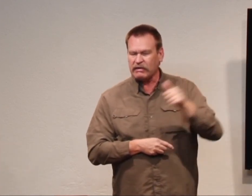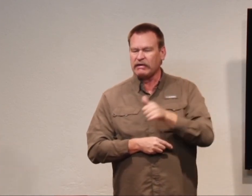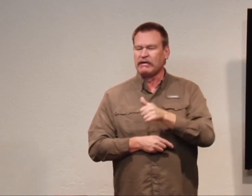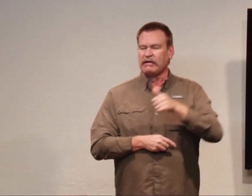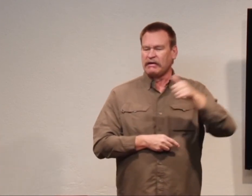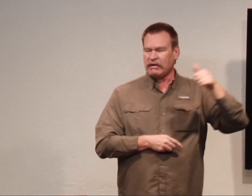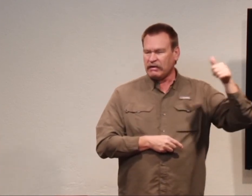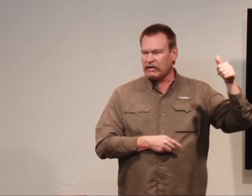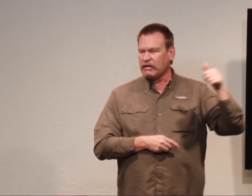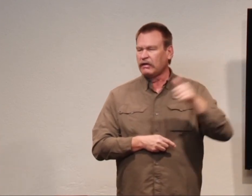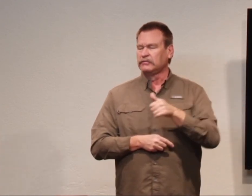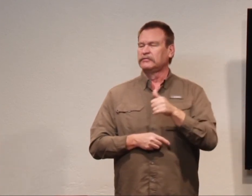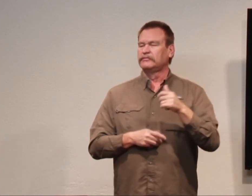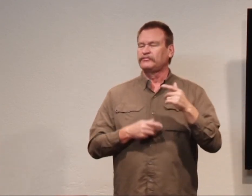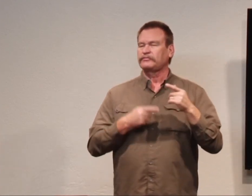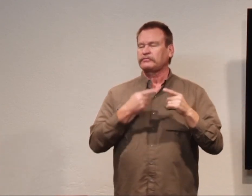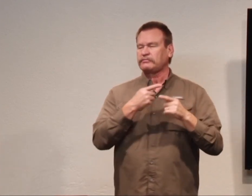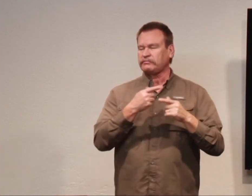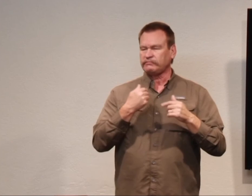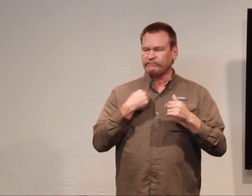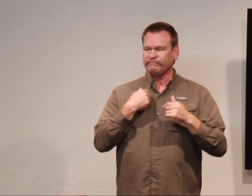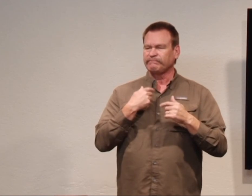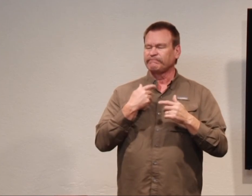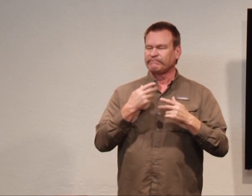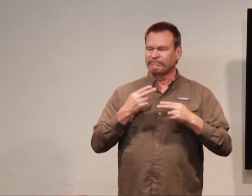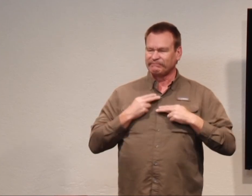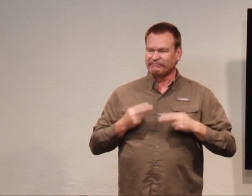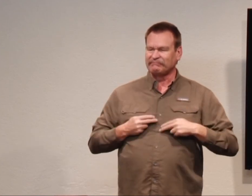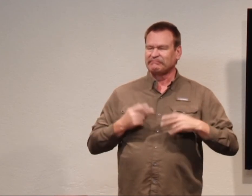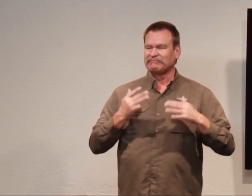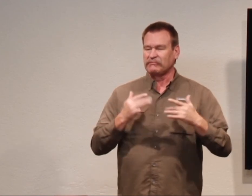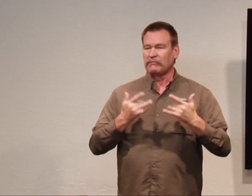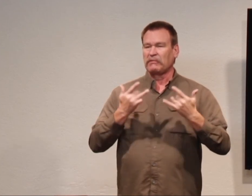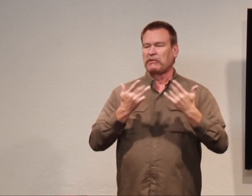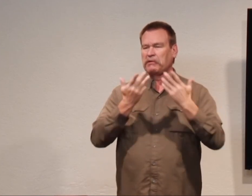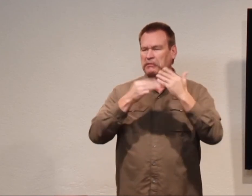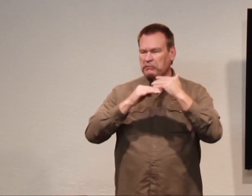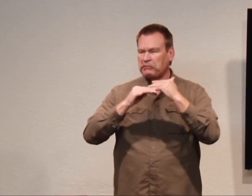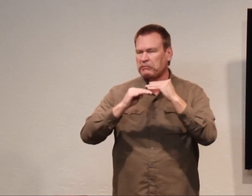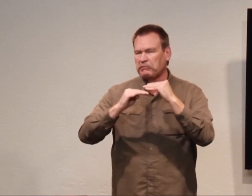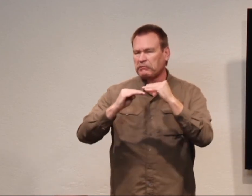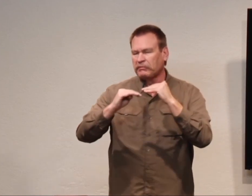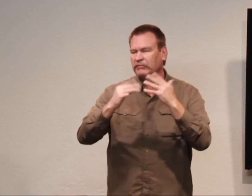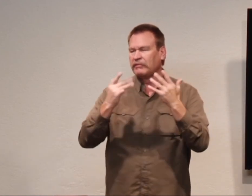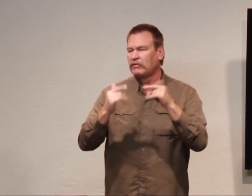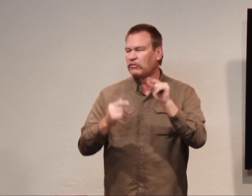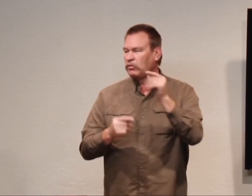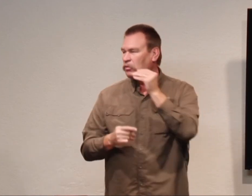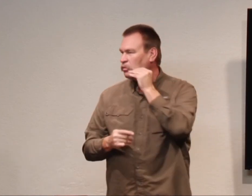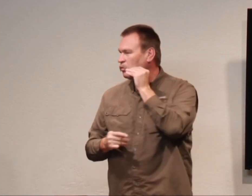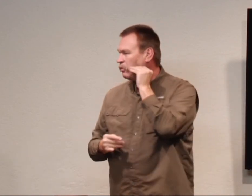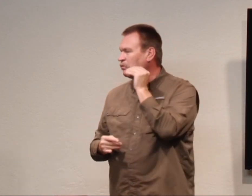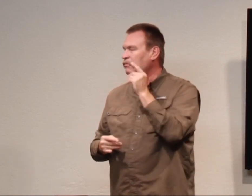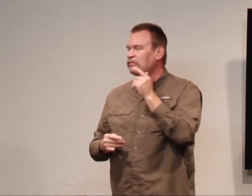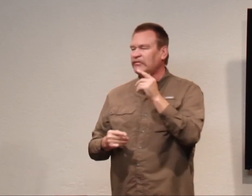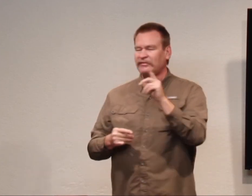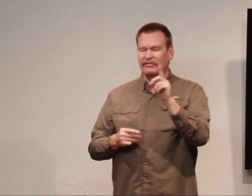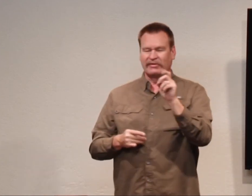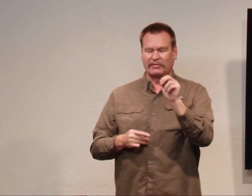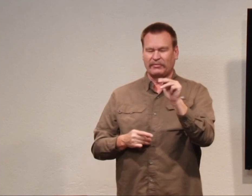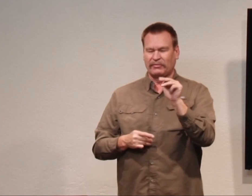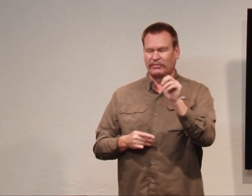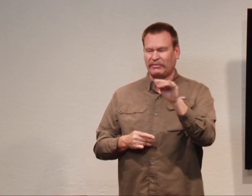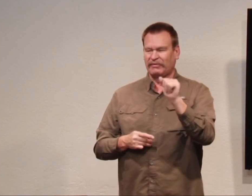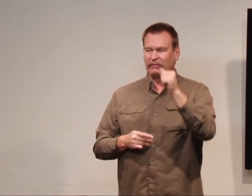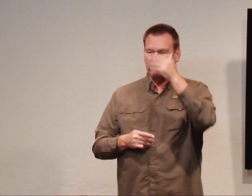Ron Burr, him and his wife, Phyllis, you know, they would often drive. They drive all